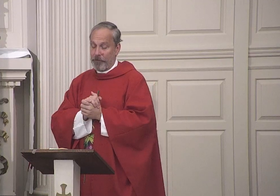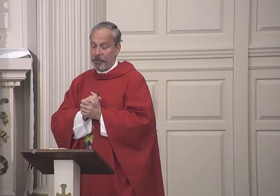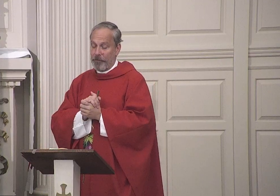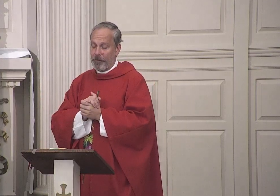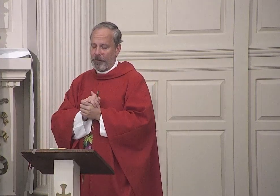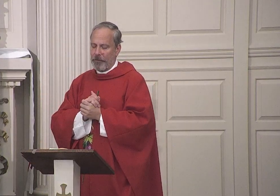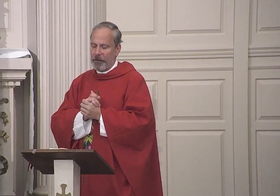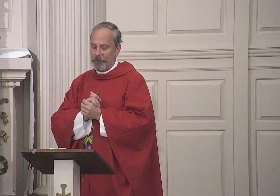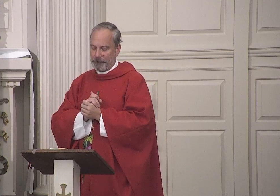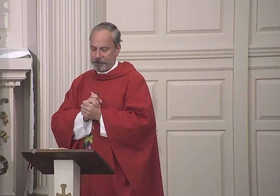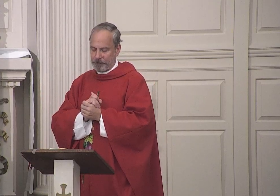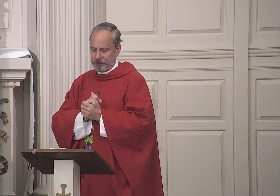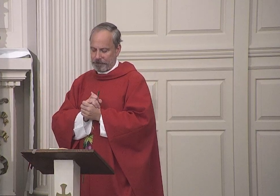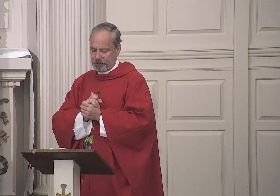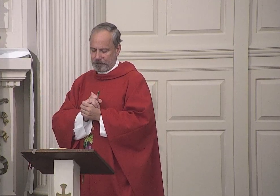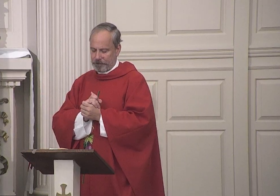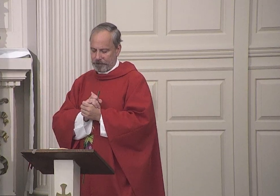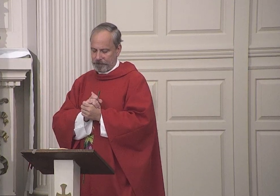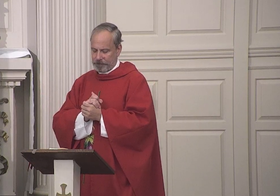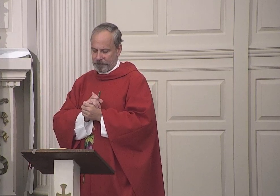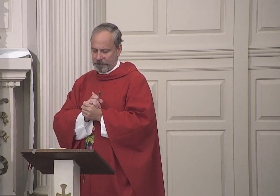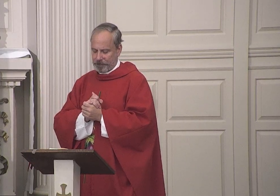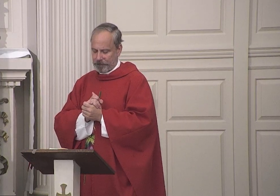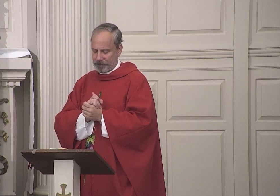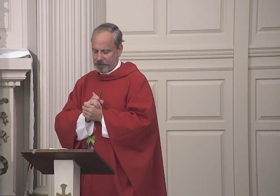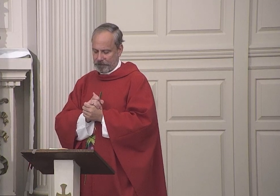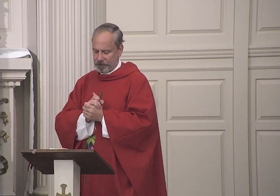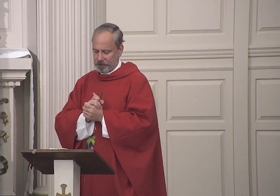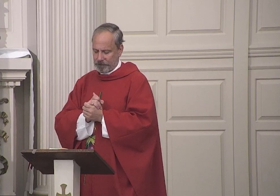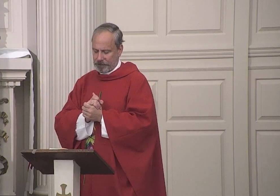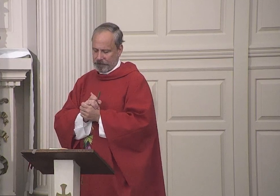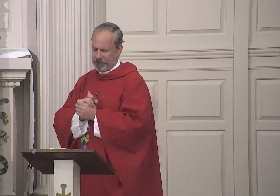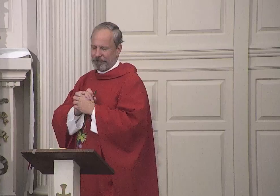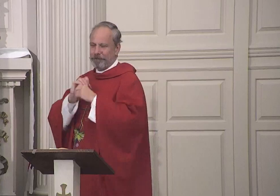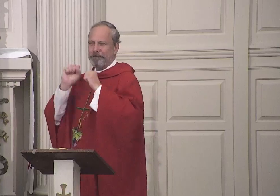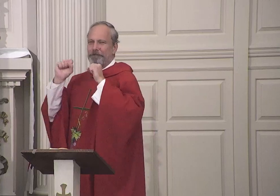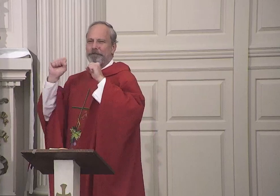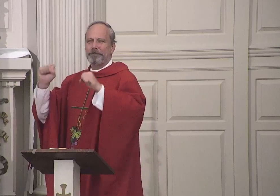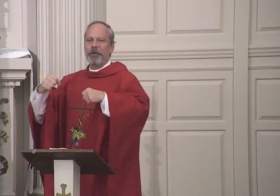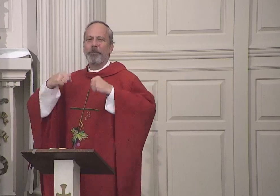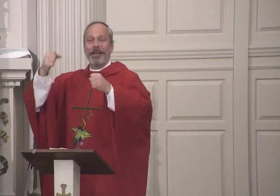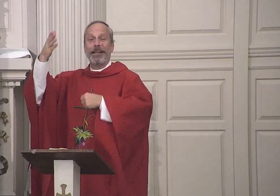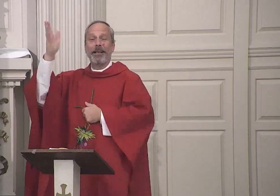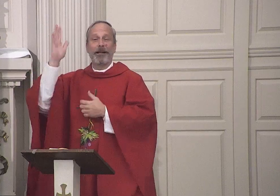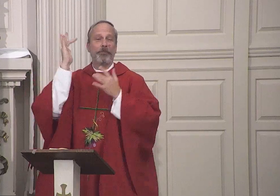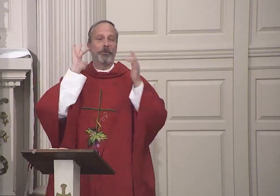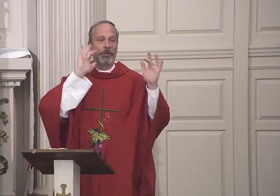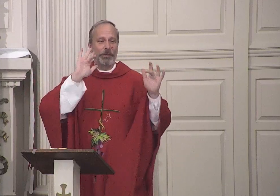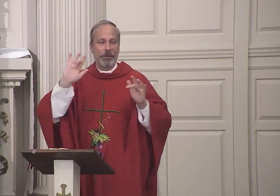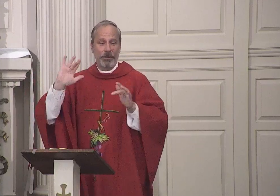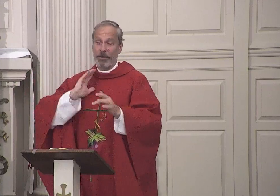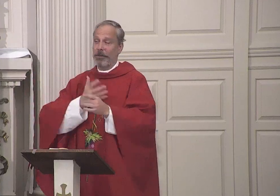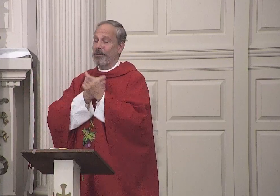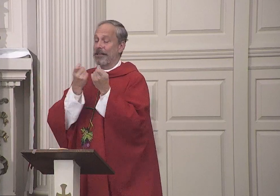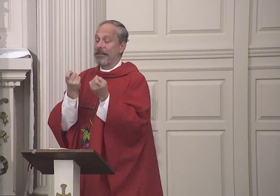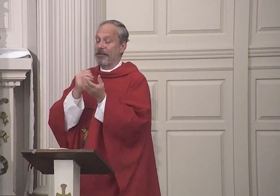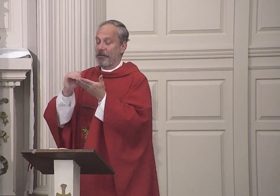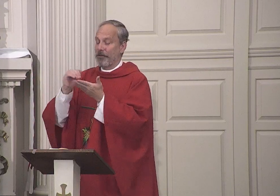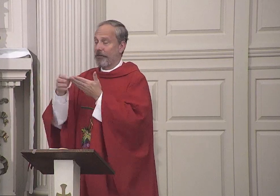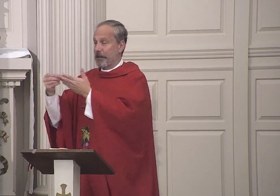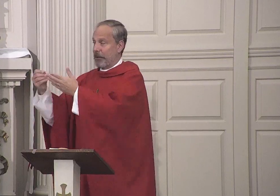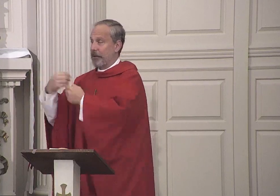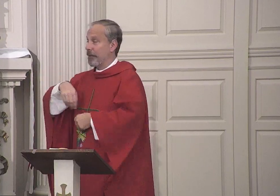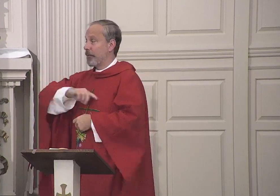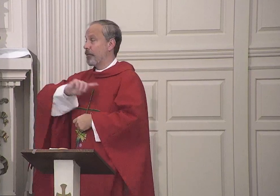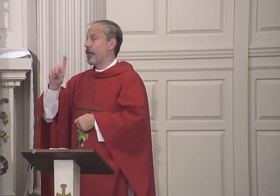saints, and you, my brothers and sisters, to pray for me to the Lord our God. May Almighty God